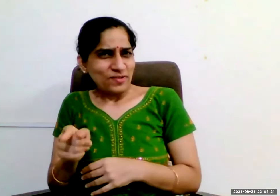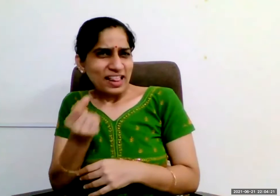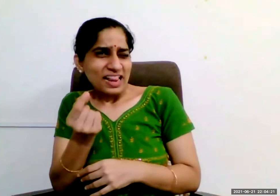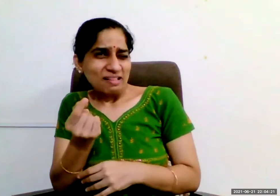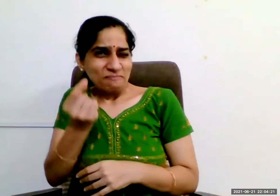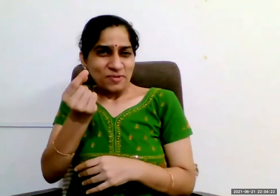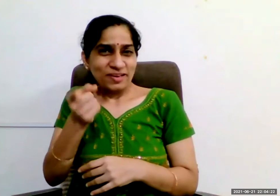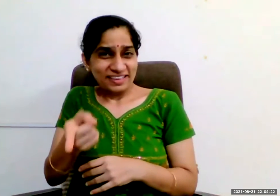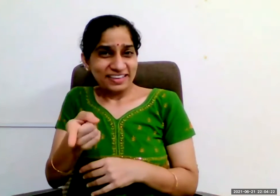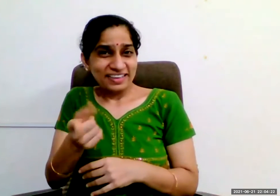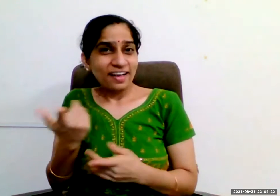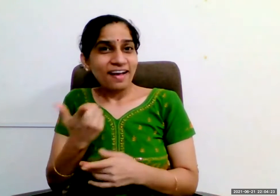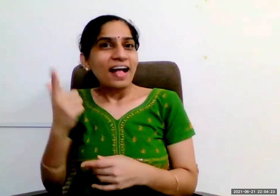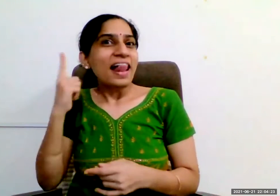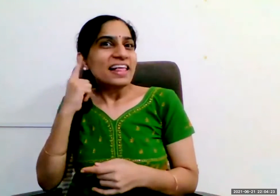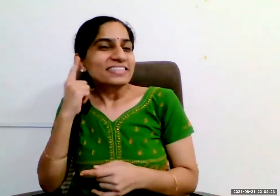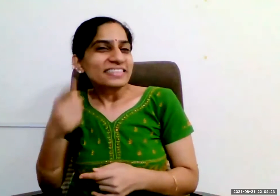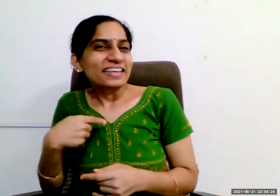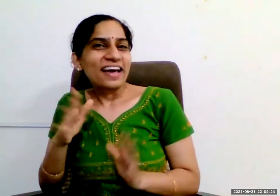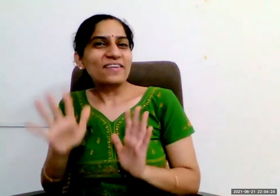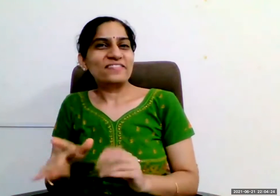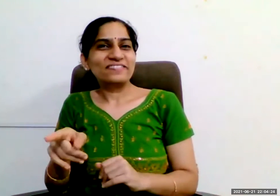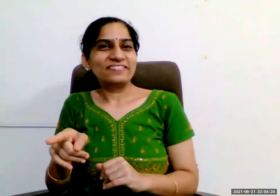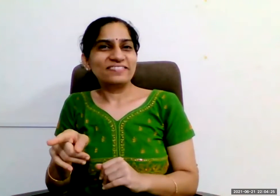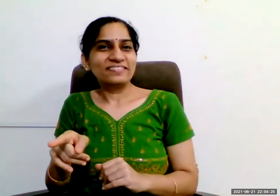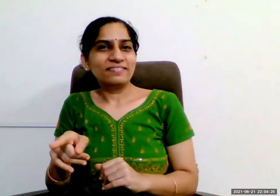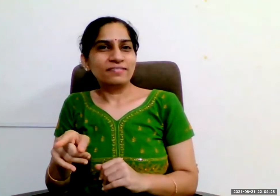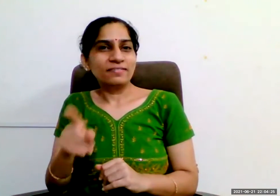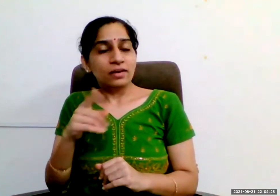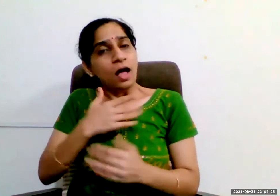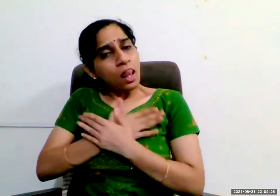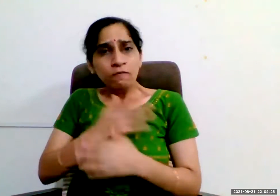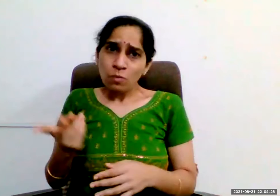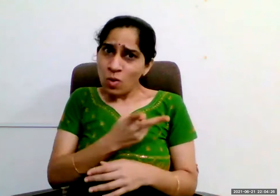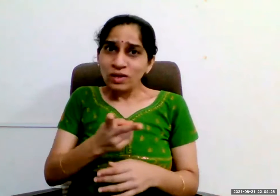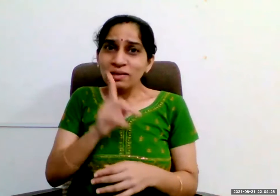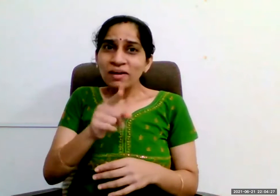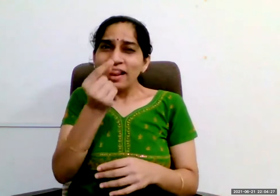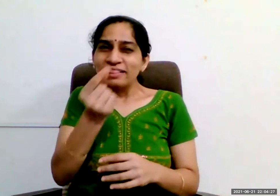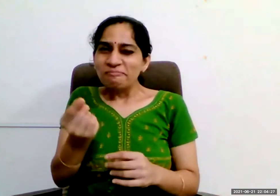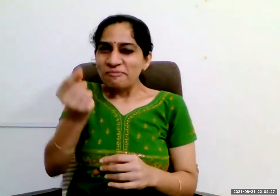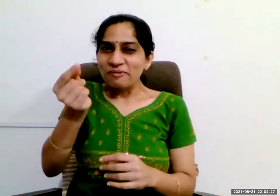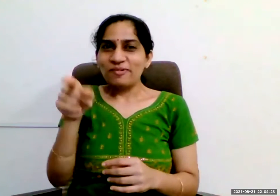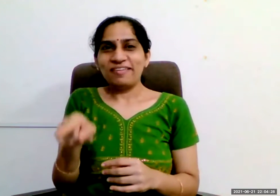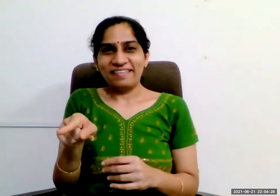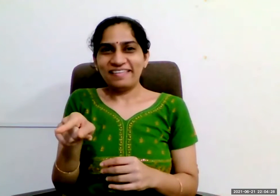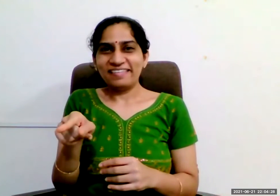Similarly, Krishna is our father, and when we become his devotees, when we start remembering him by chanting, by reading Bhagavad Gita,